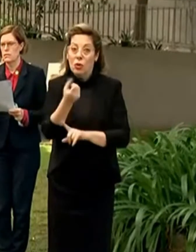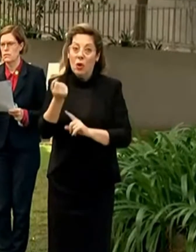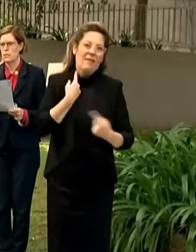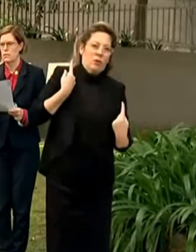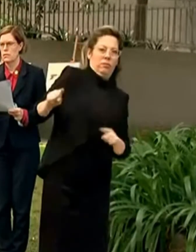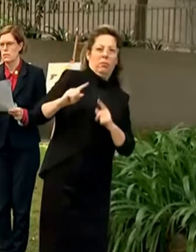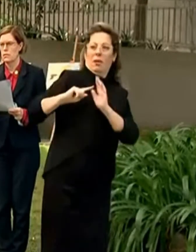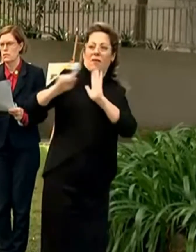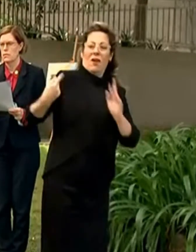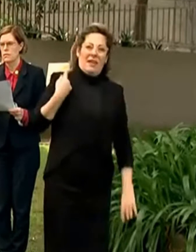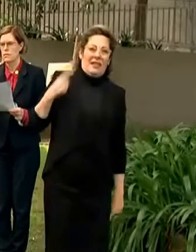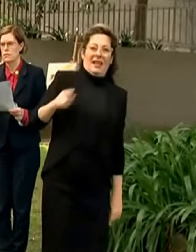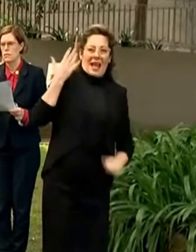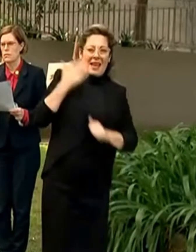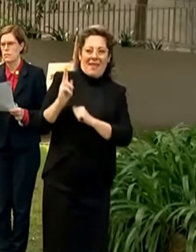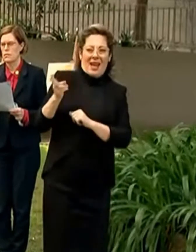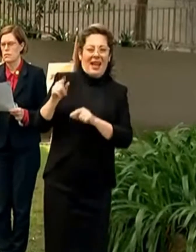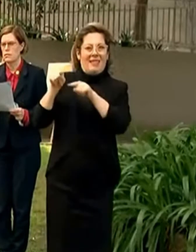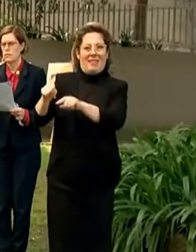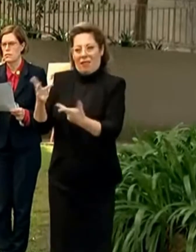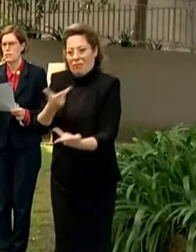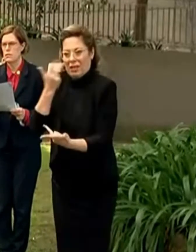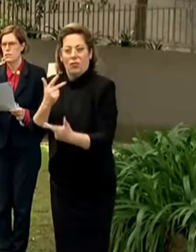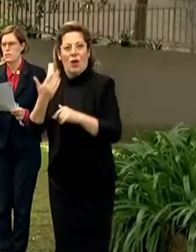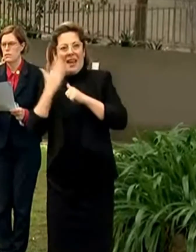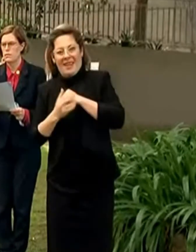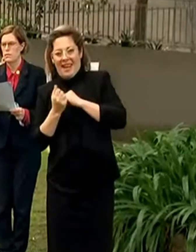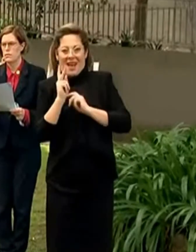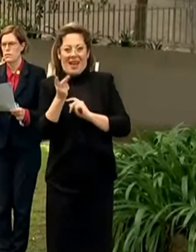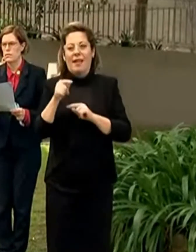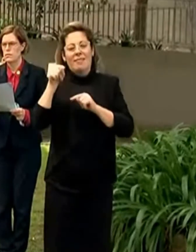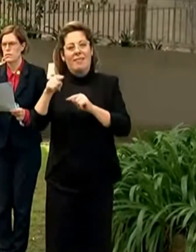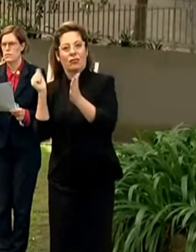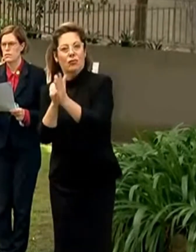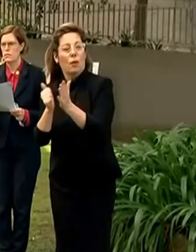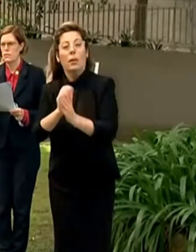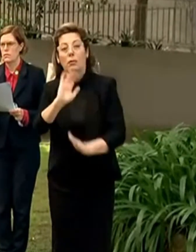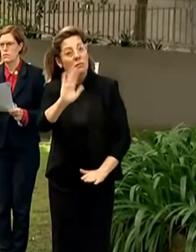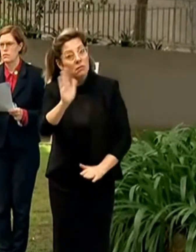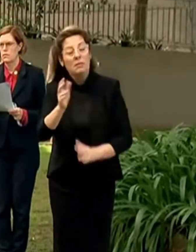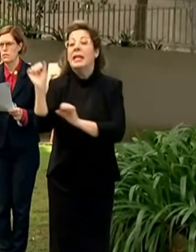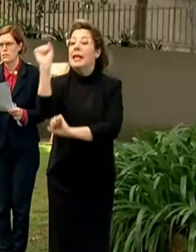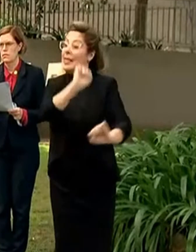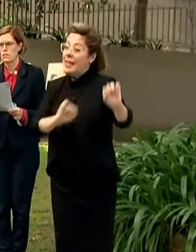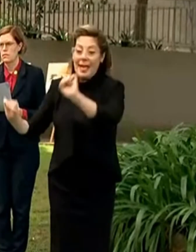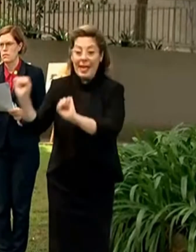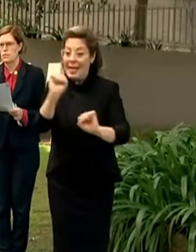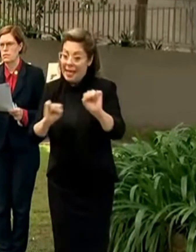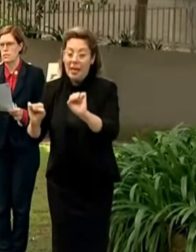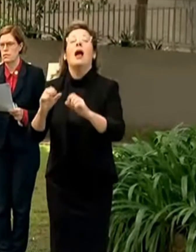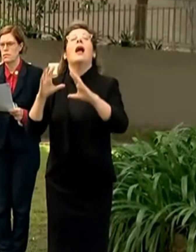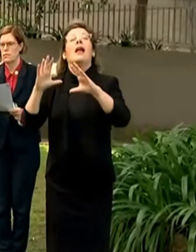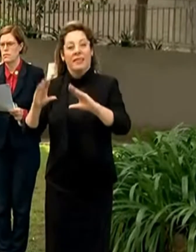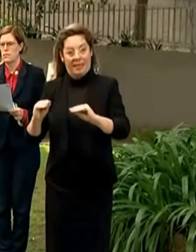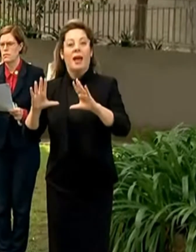information we give out is to make sure everybody is aware, everybody gets tested. And as Dr. Chant will explain, wearing a mask is your 4th line of